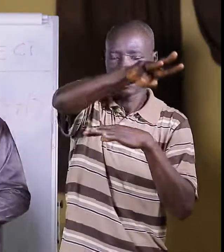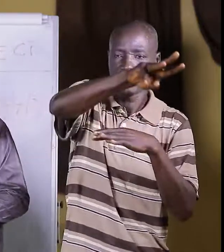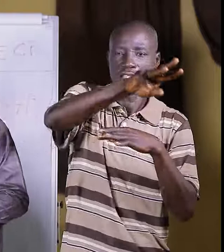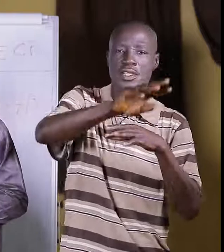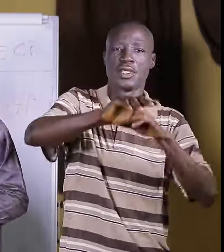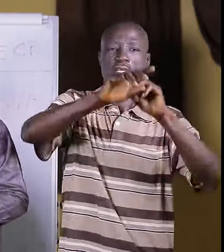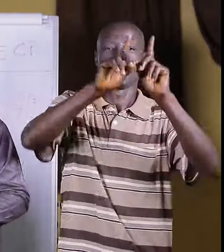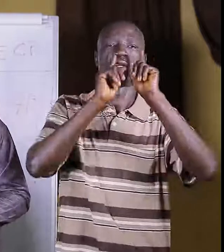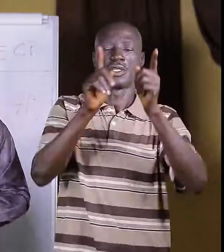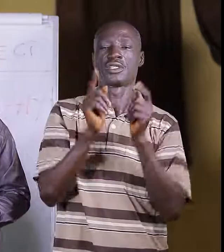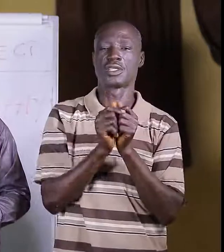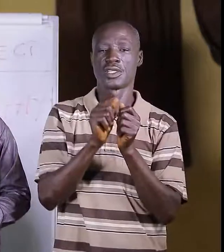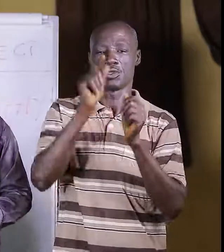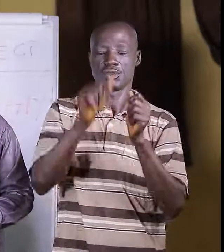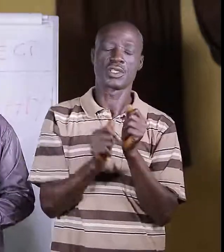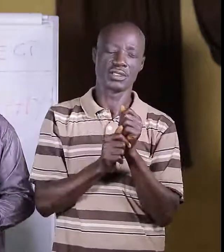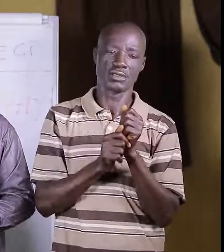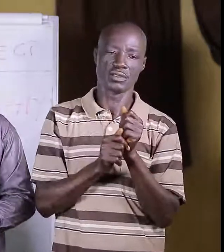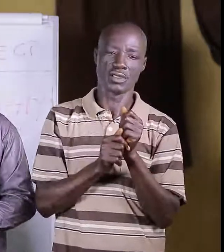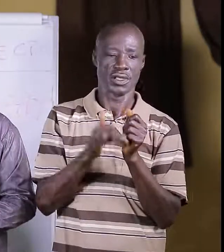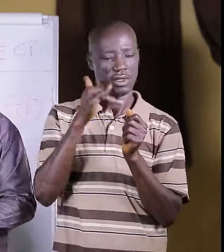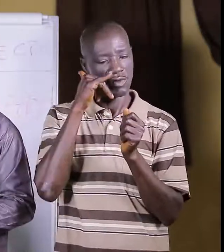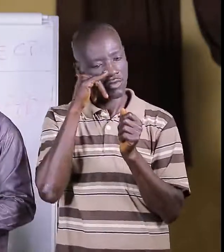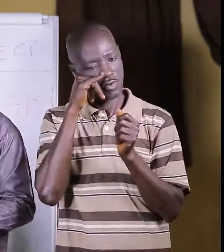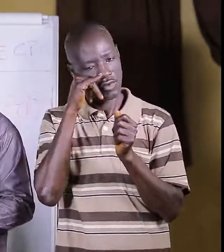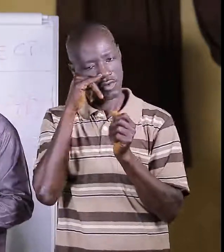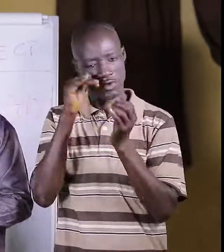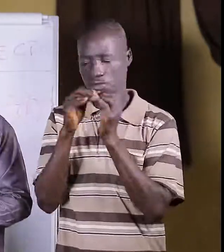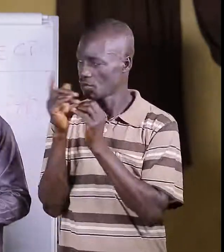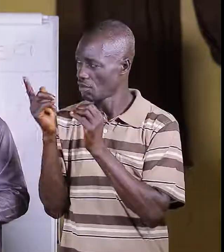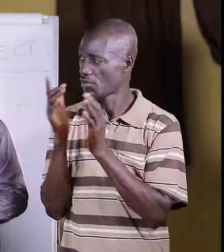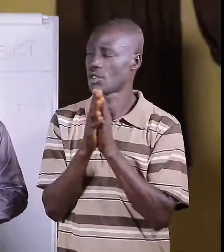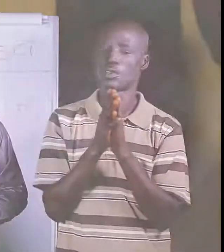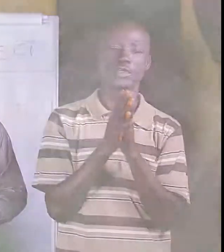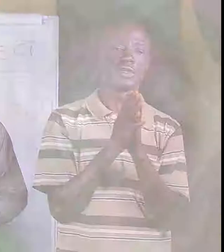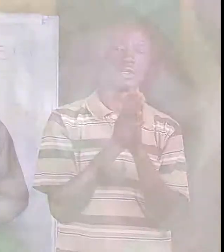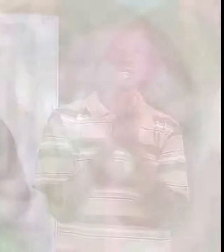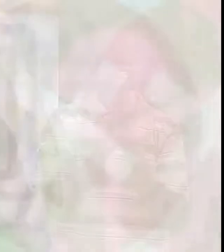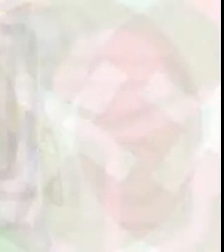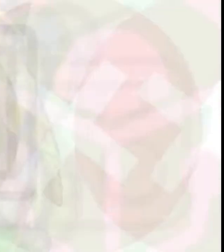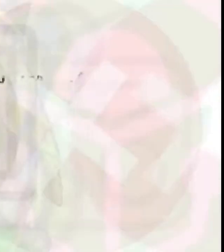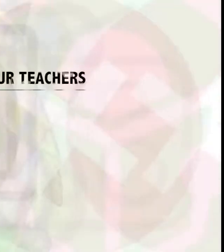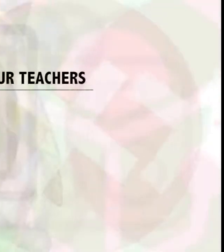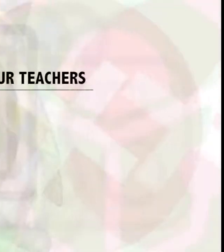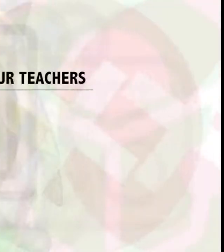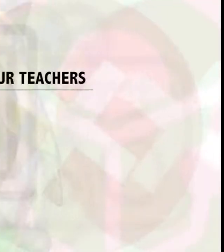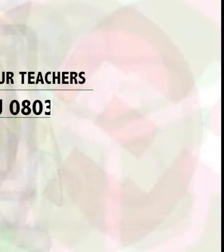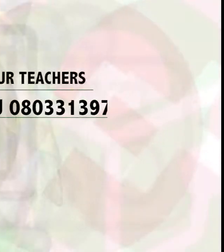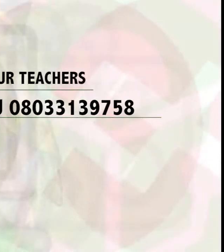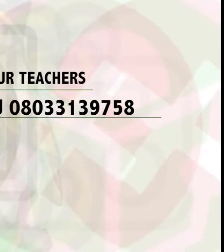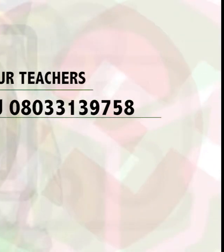raised, you can contact me through this WhatsApp number,